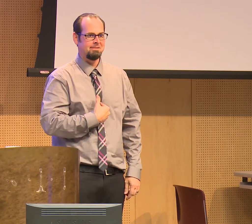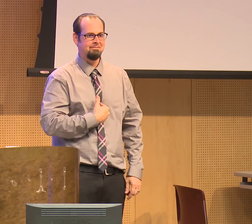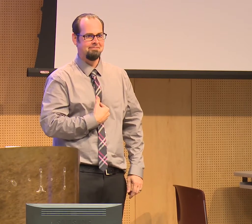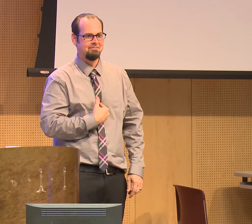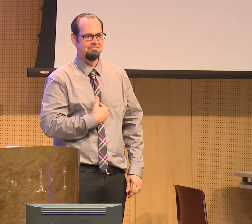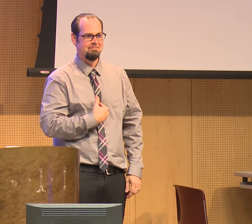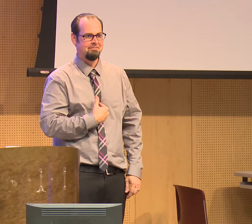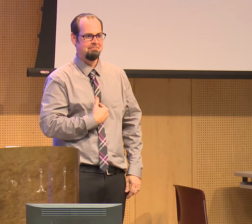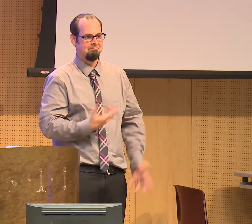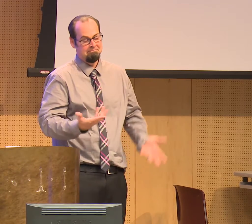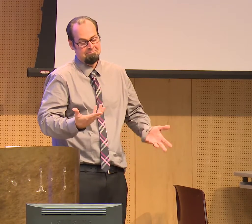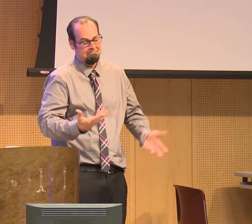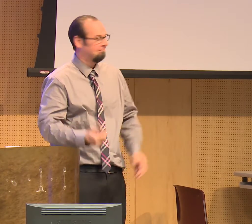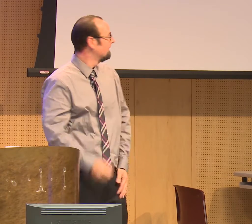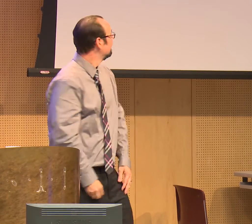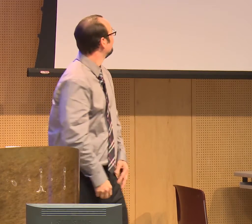They didn't blame me.